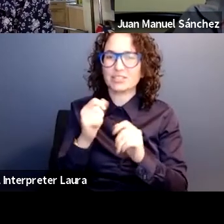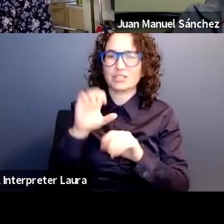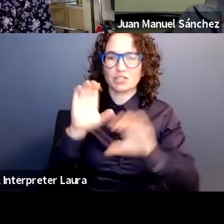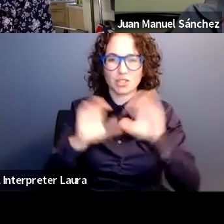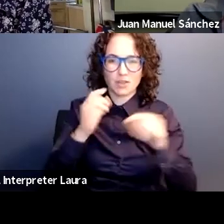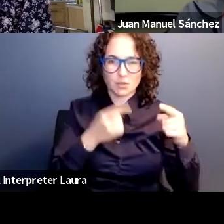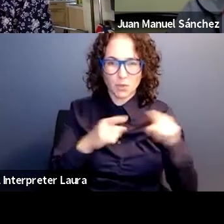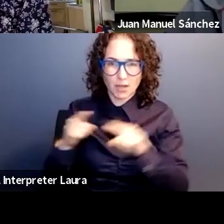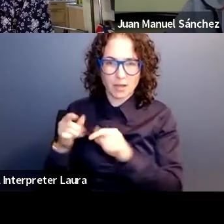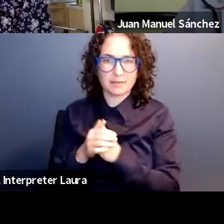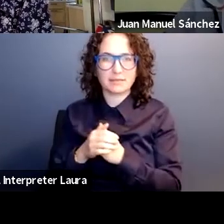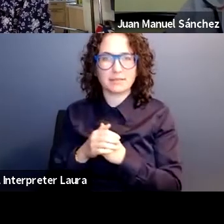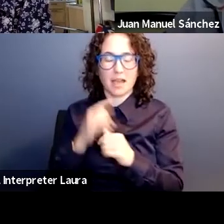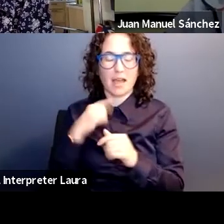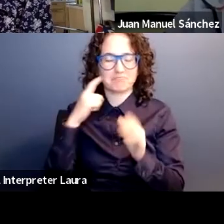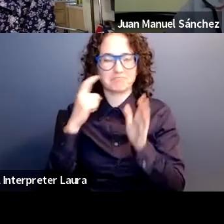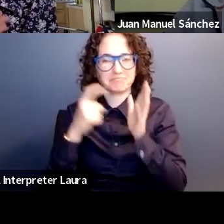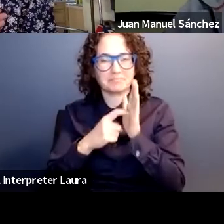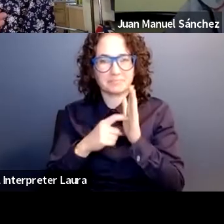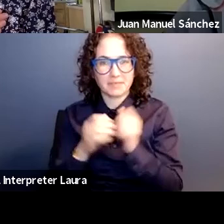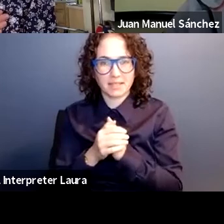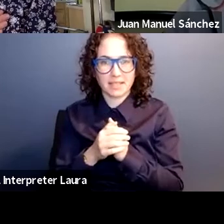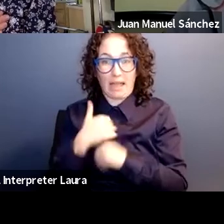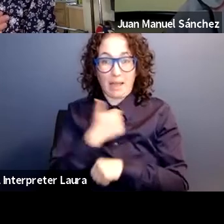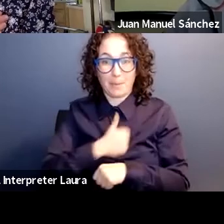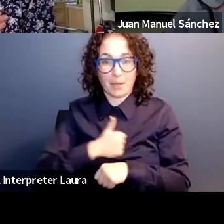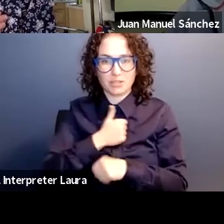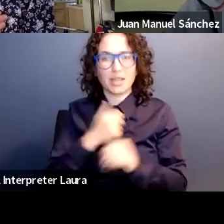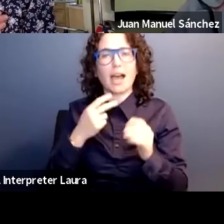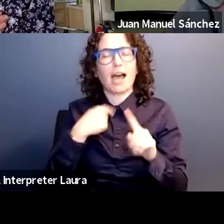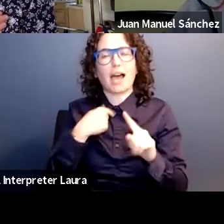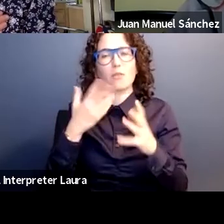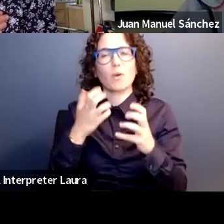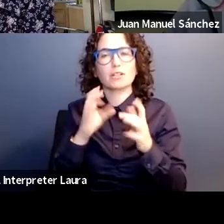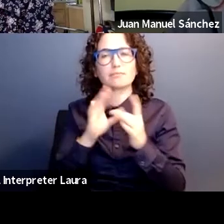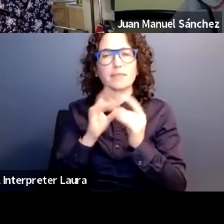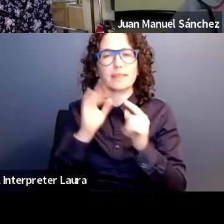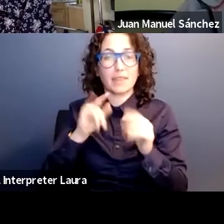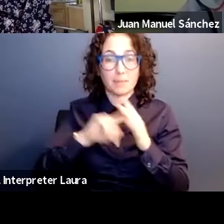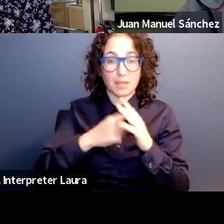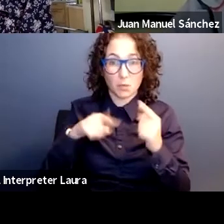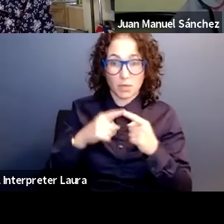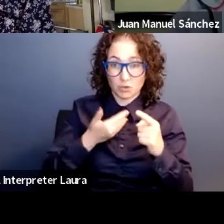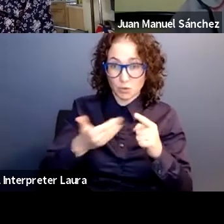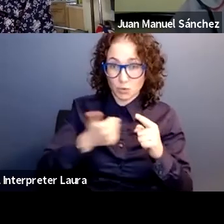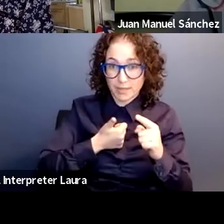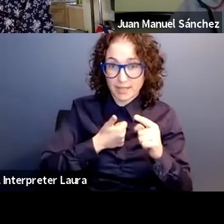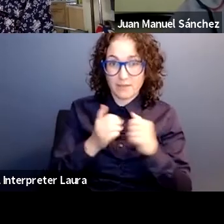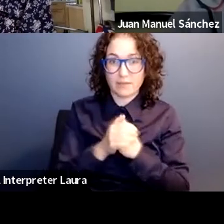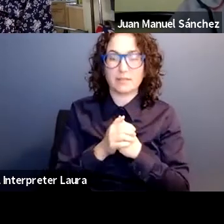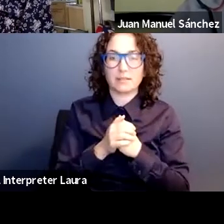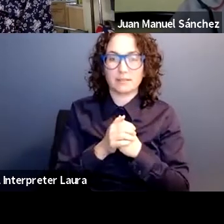going on that caught my eye. And I apologize, I meant to address this up front when I introduced myself. So